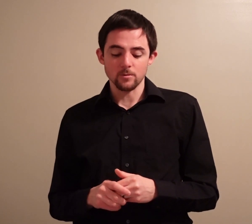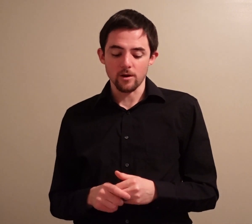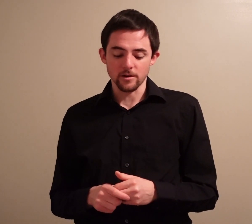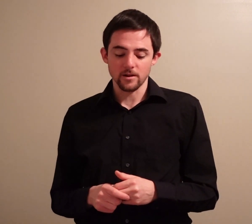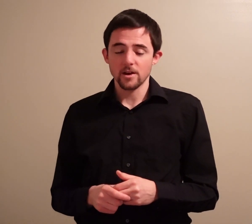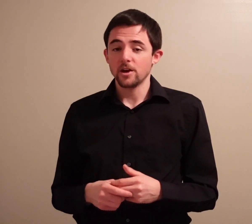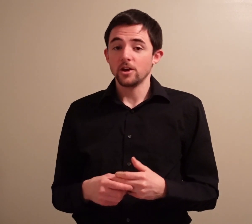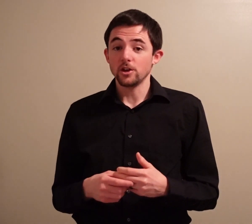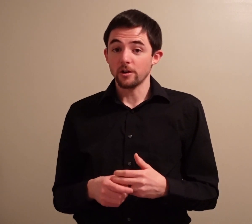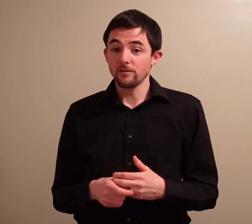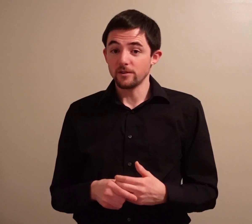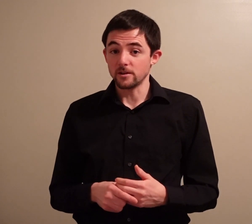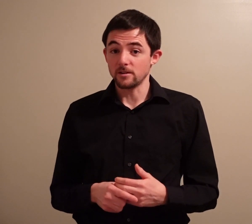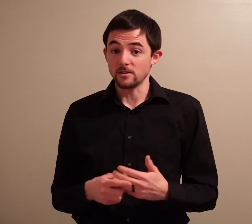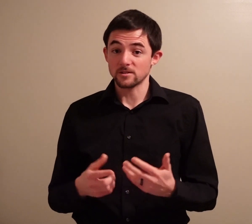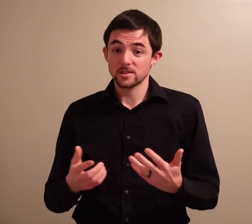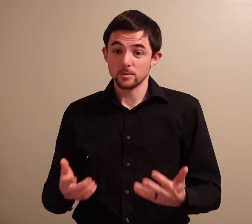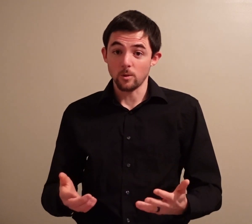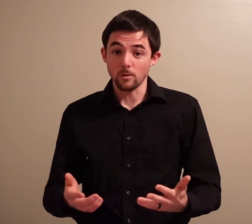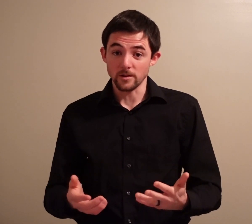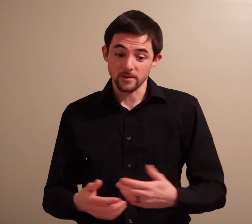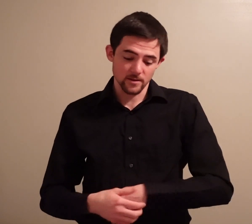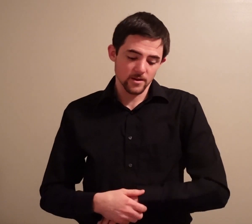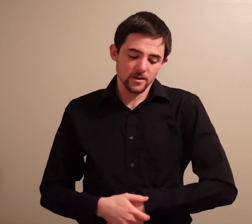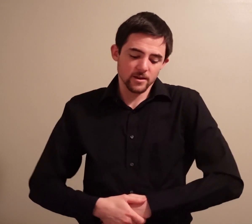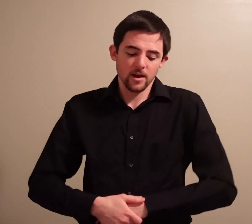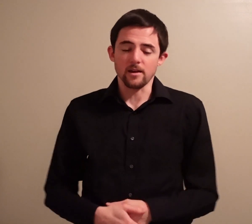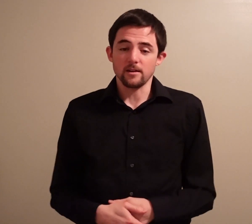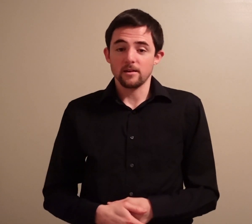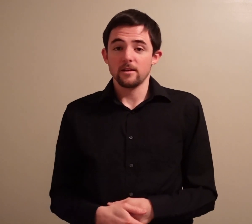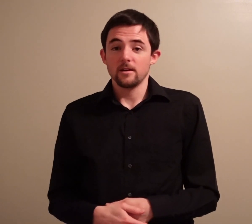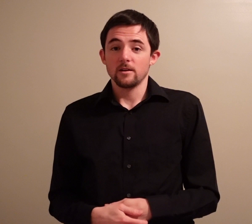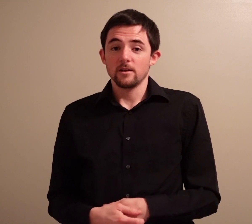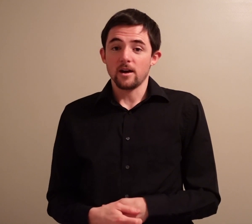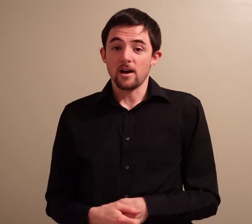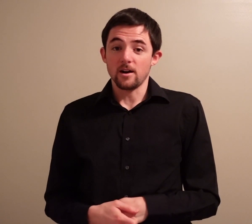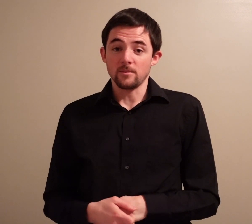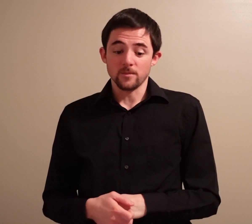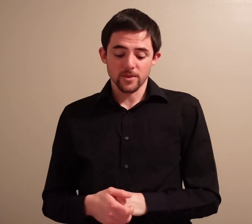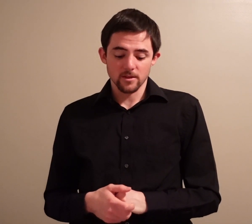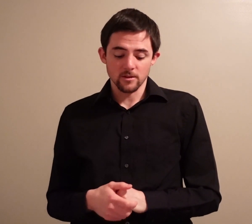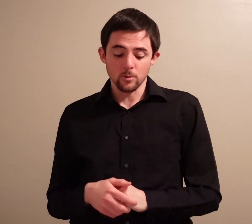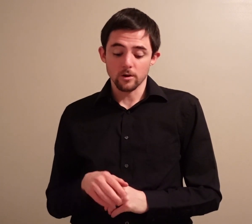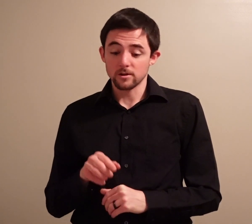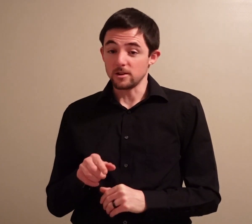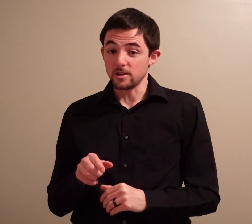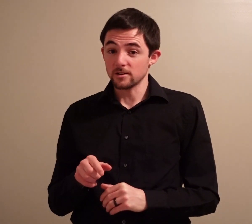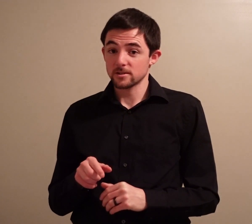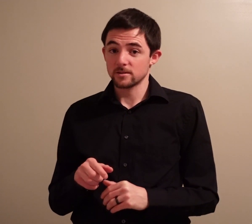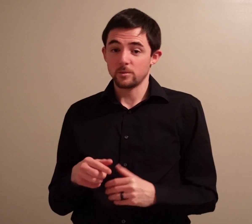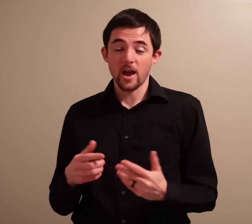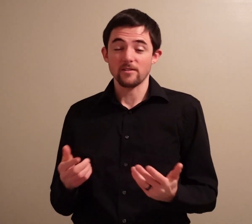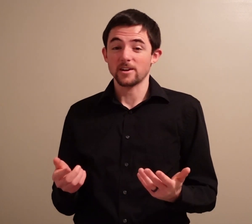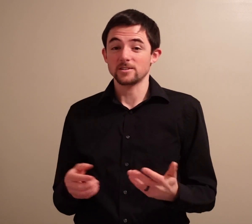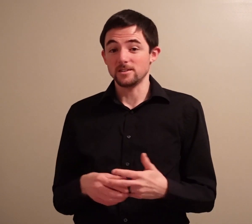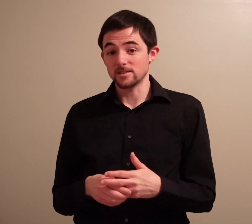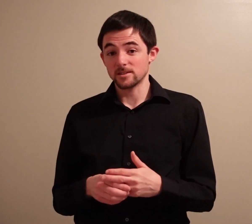1. Your foot looks swollen. Okay, the word looks, we haven't actually